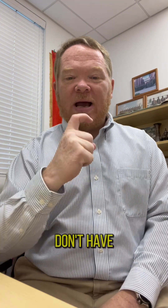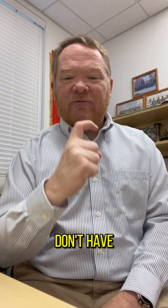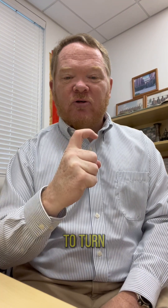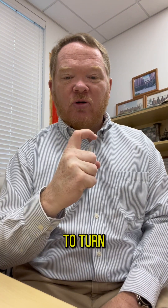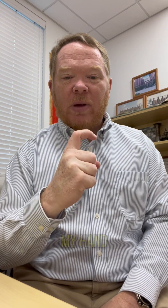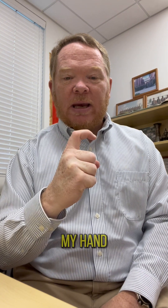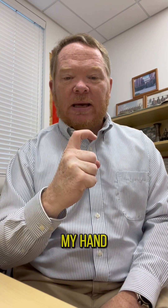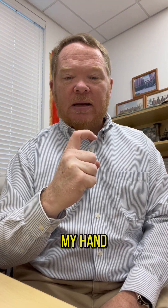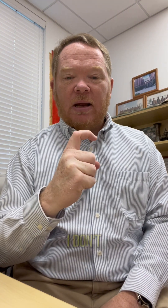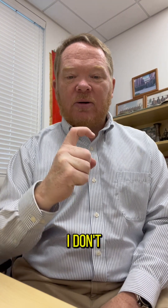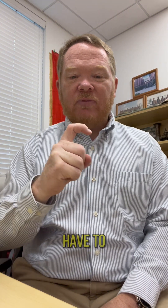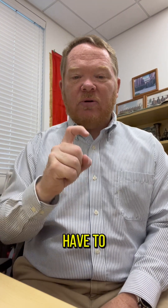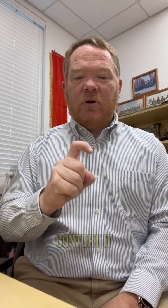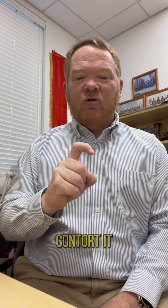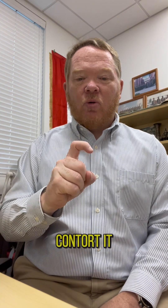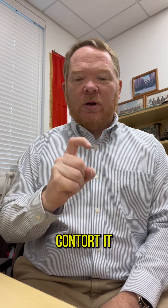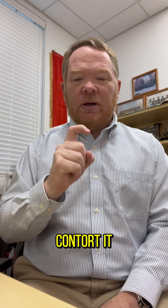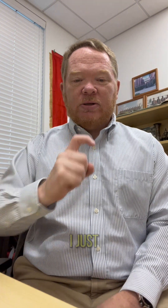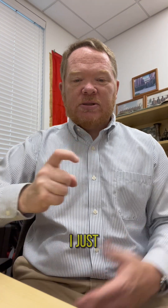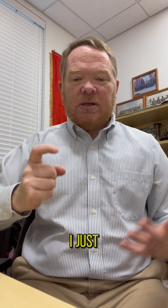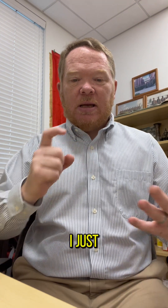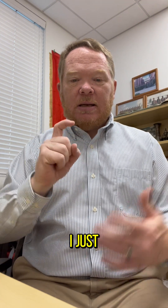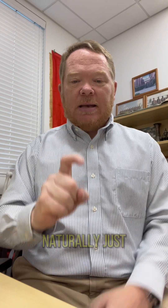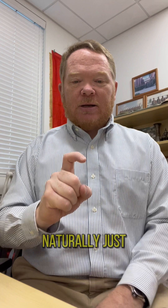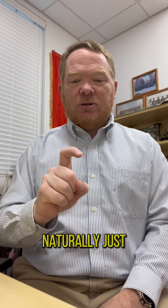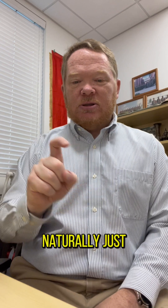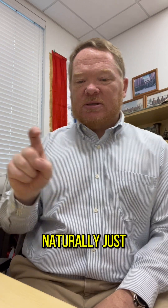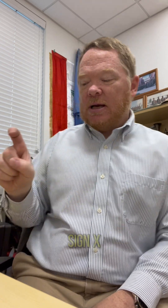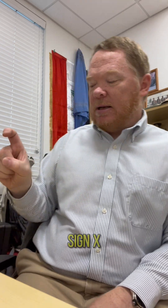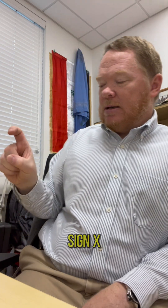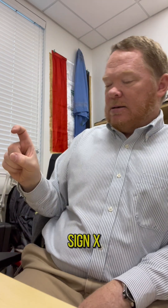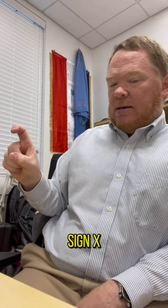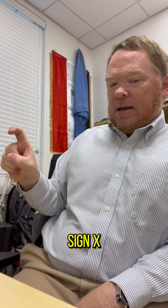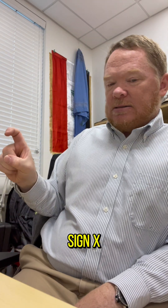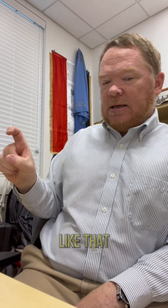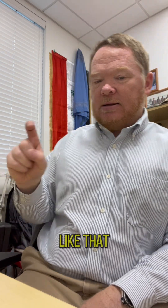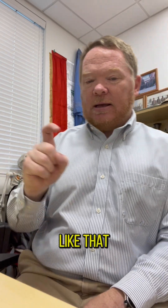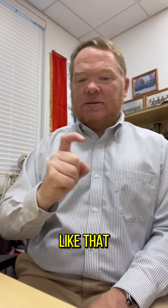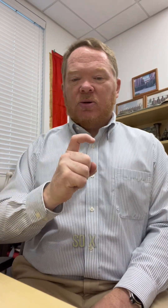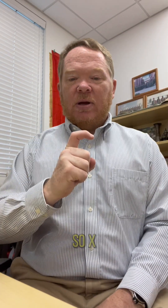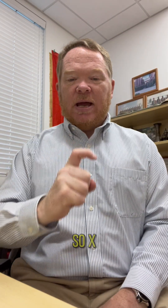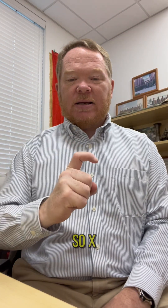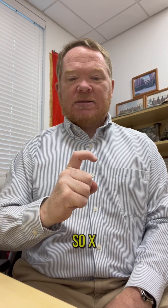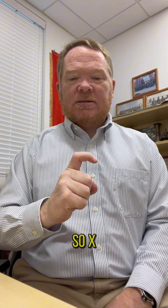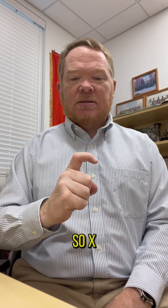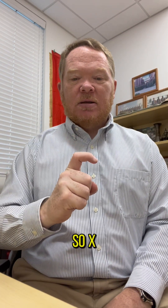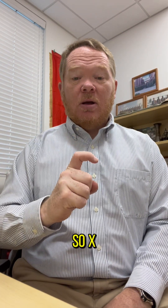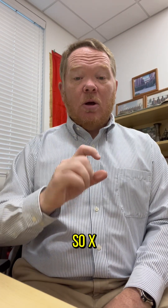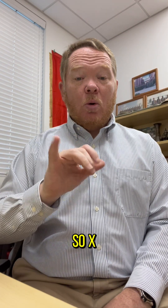to turn my hand. I don't have to contort it. I just naturally just sign X like that. So X.